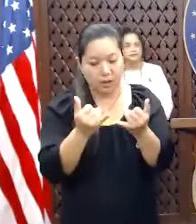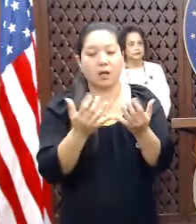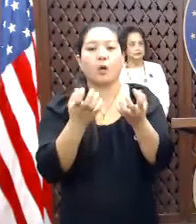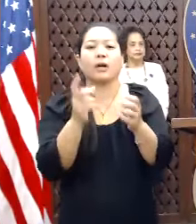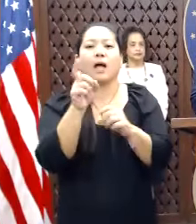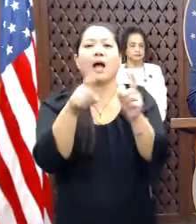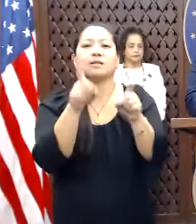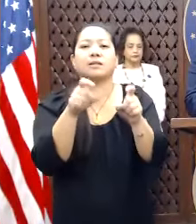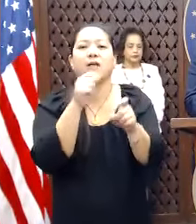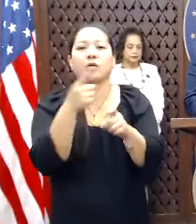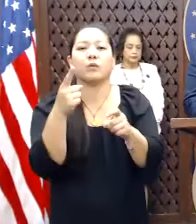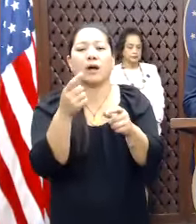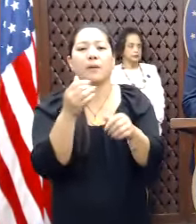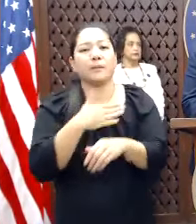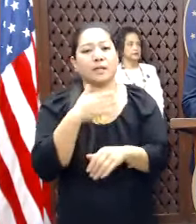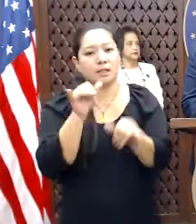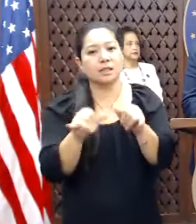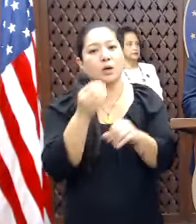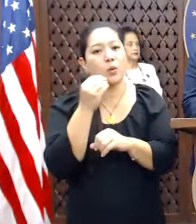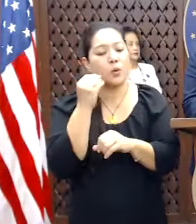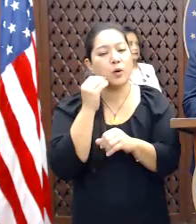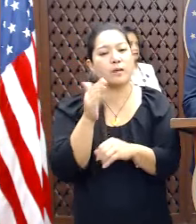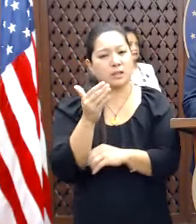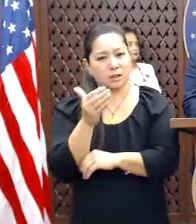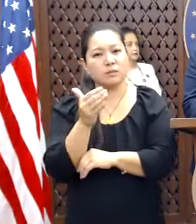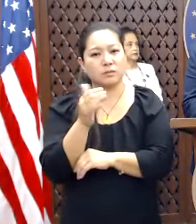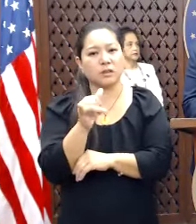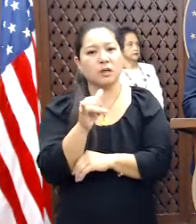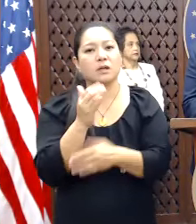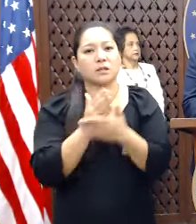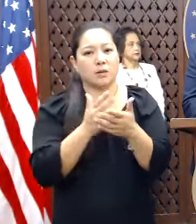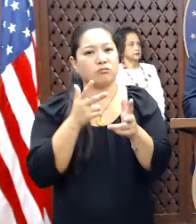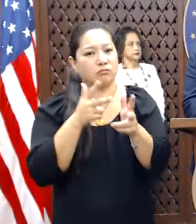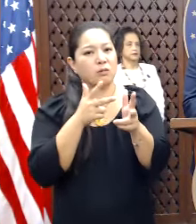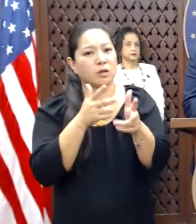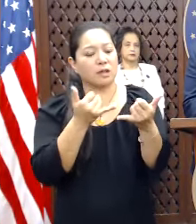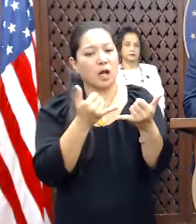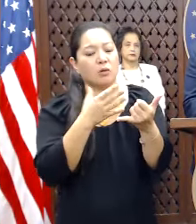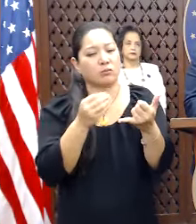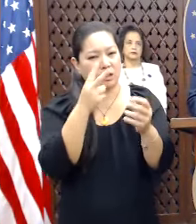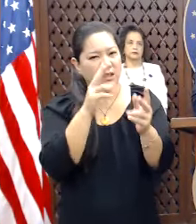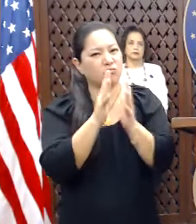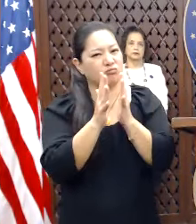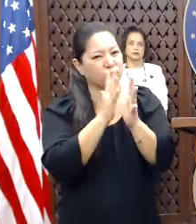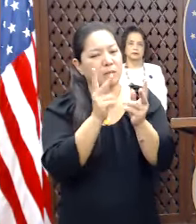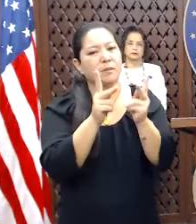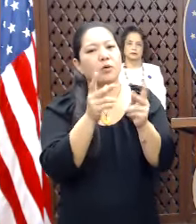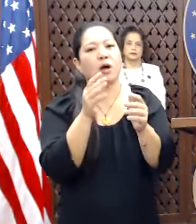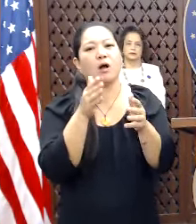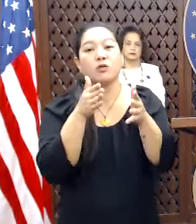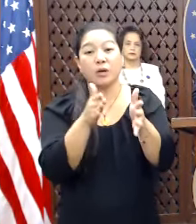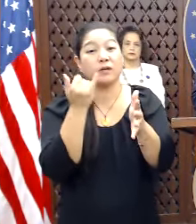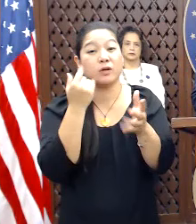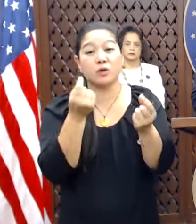want to ask everybody to please stay home. There seems to be an uptake in traffic. And I would just say that if you're going to do your